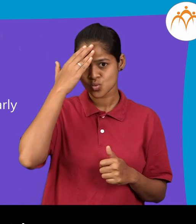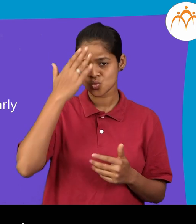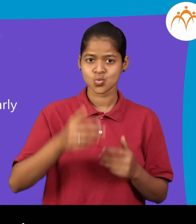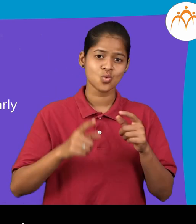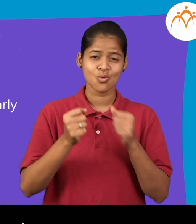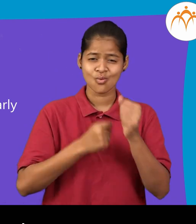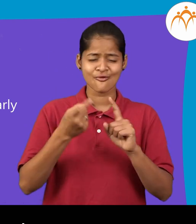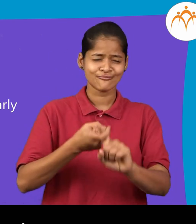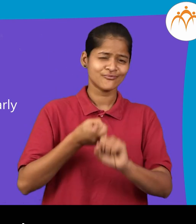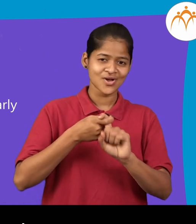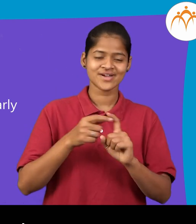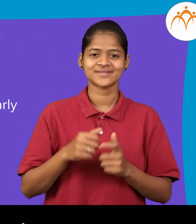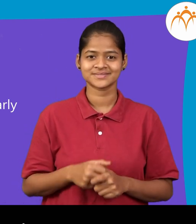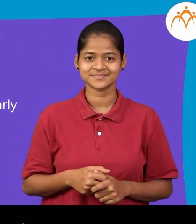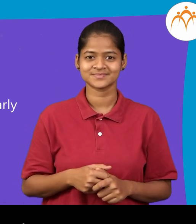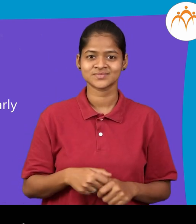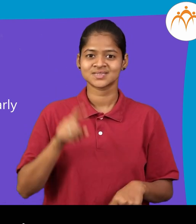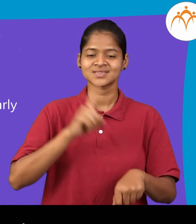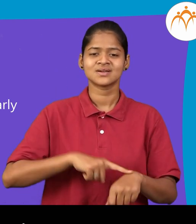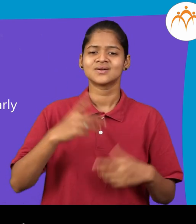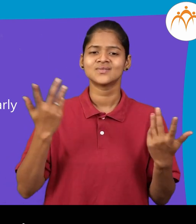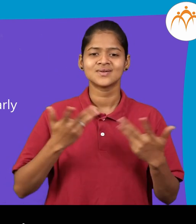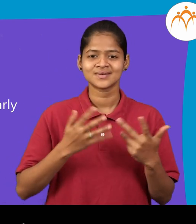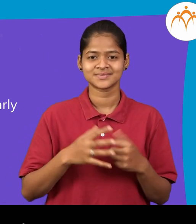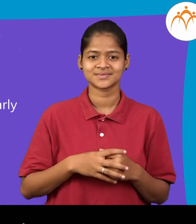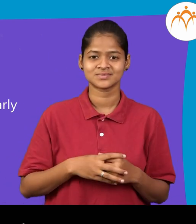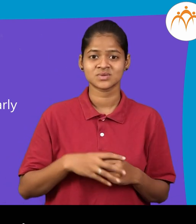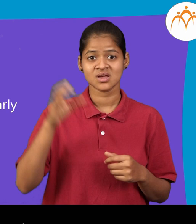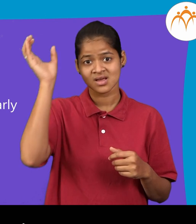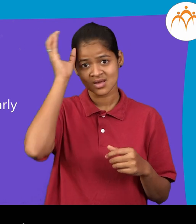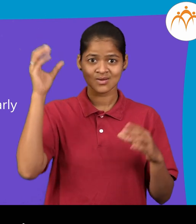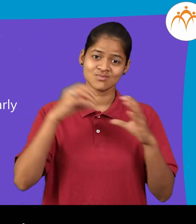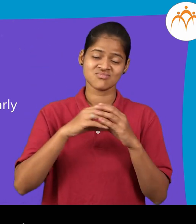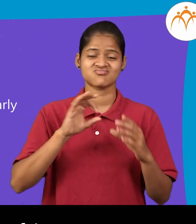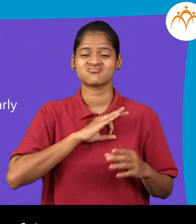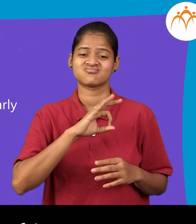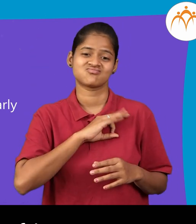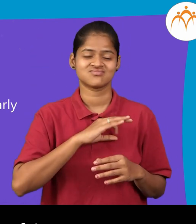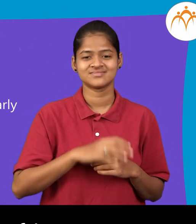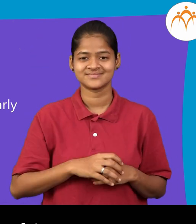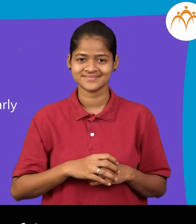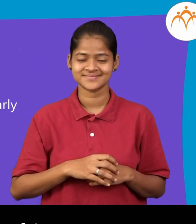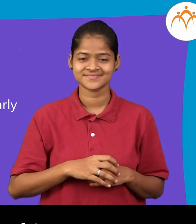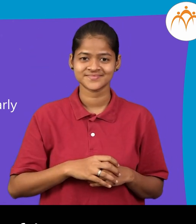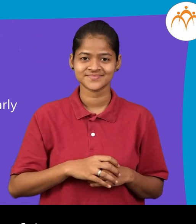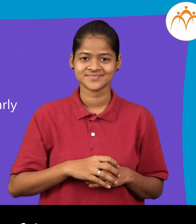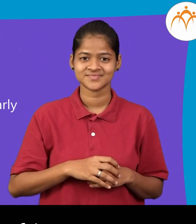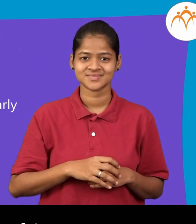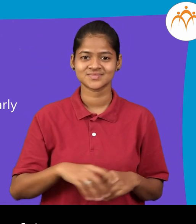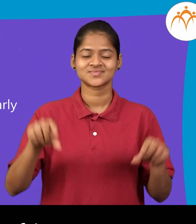he runs. What is the time? I like potato fries.